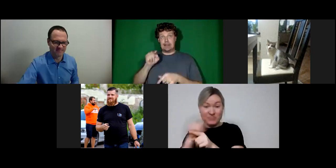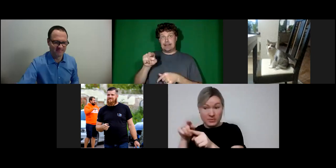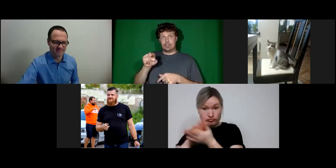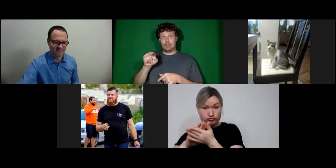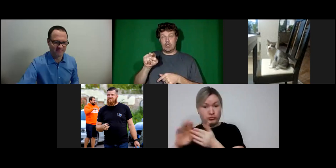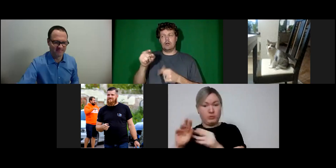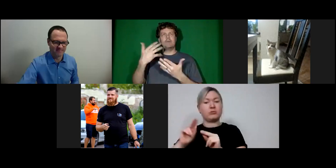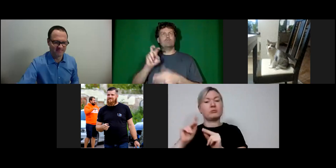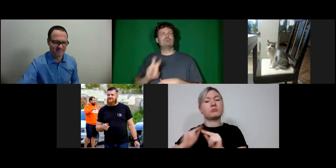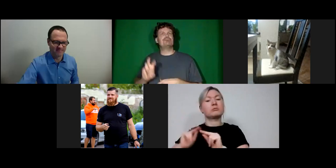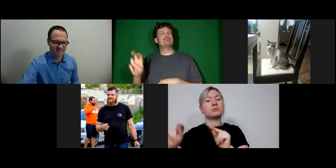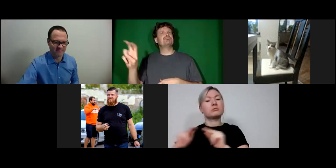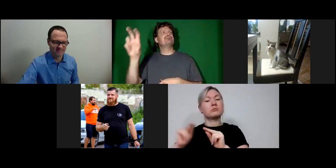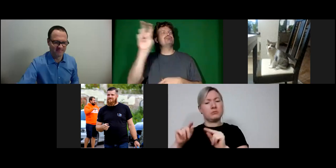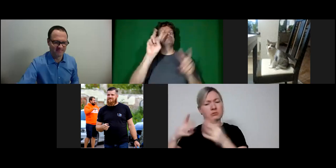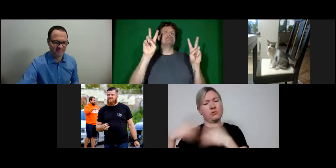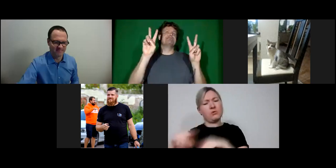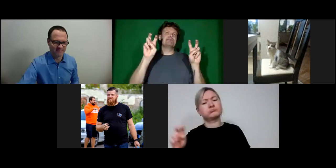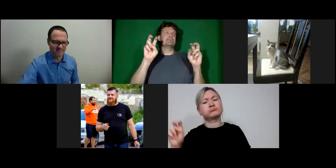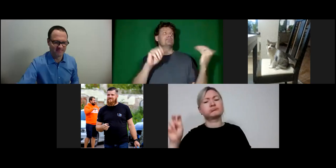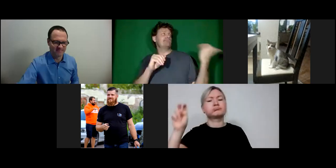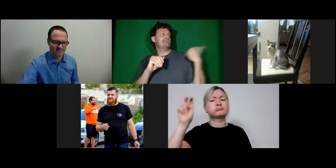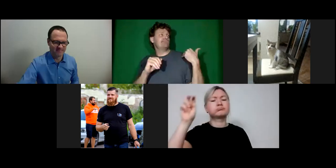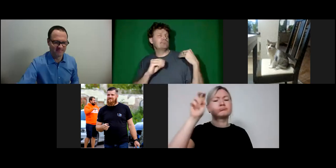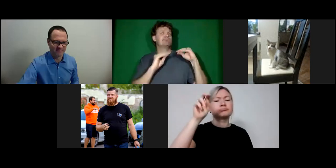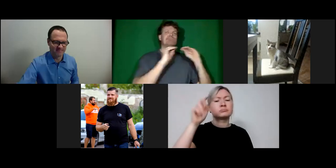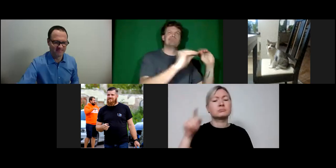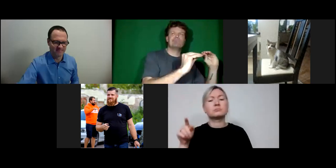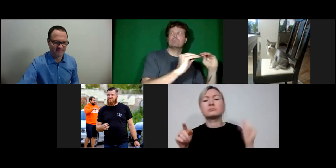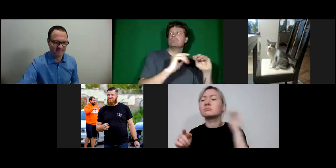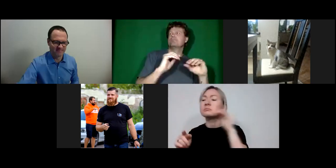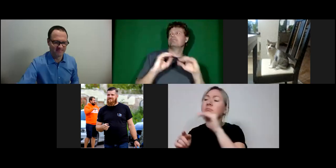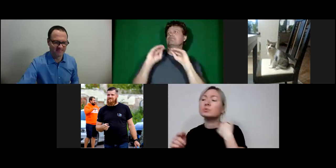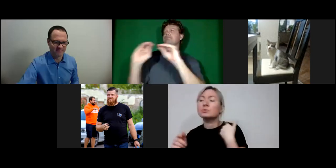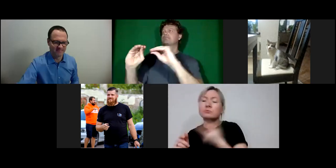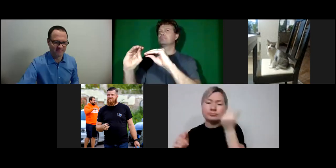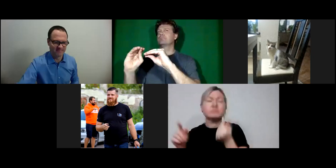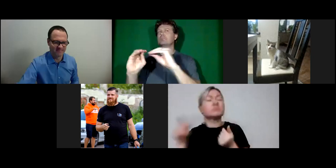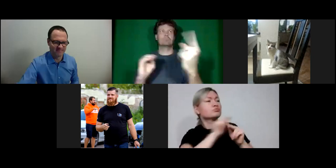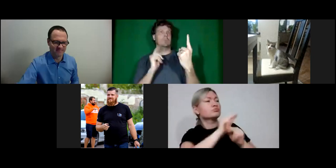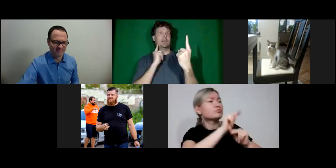She actually worked as a dance instructor and had been